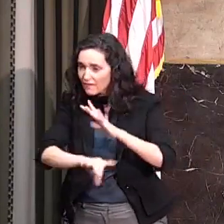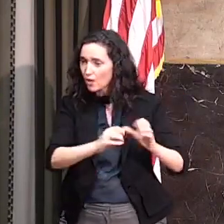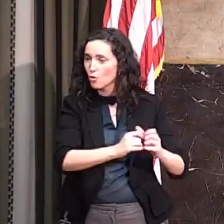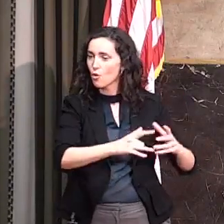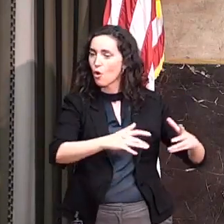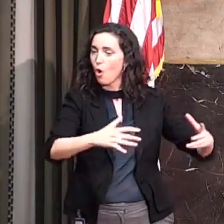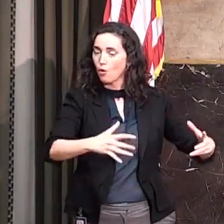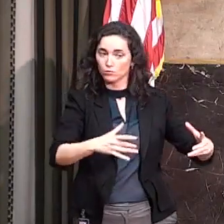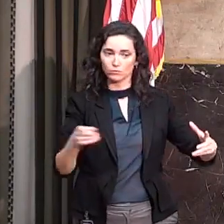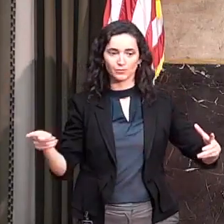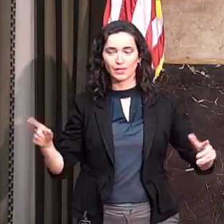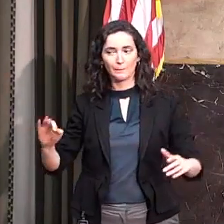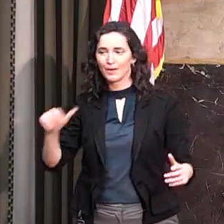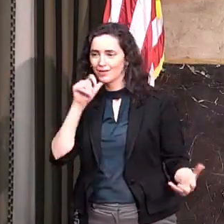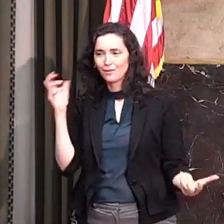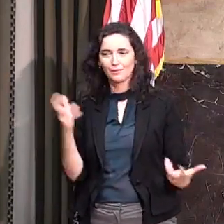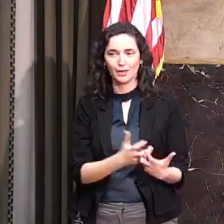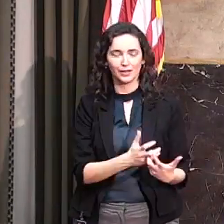Yes, sir.